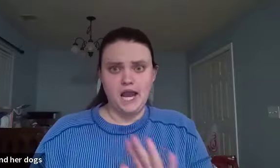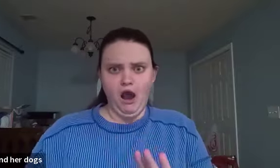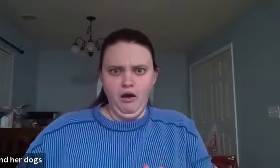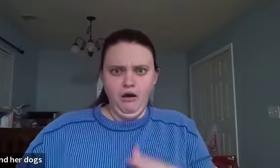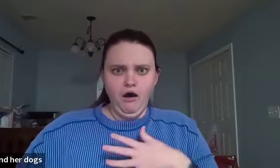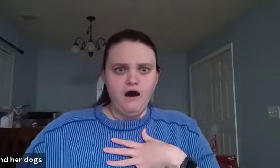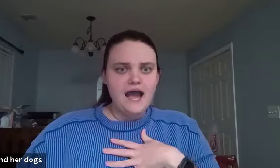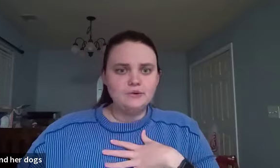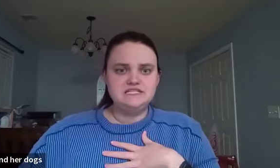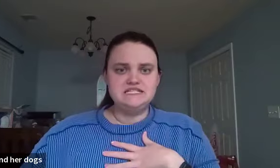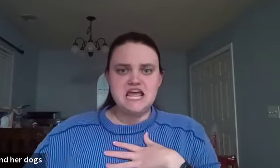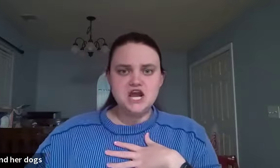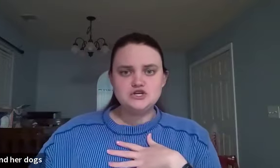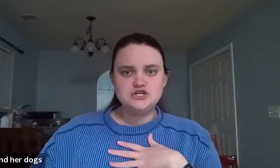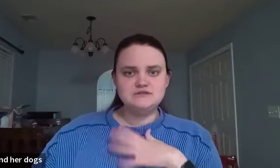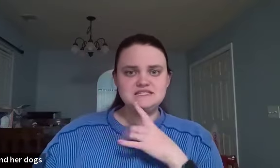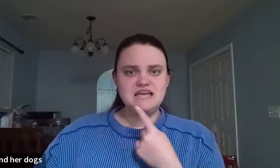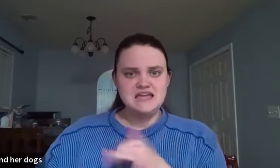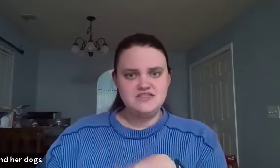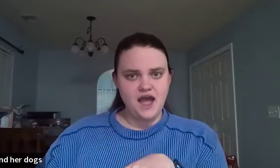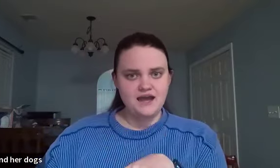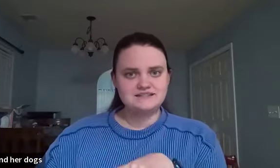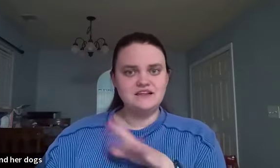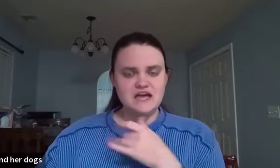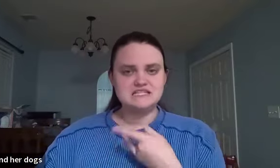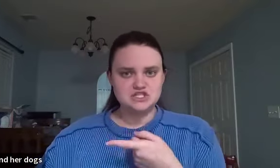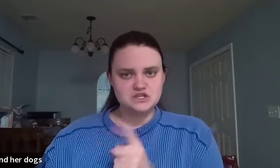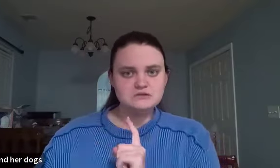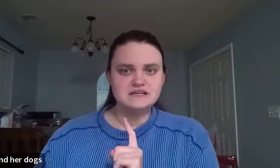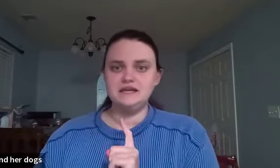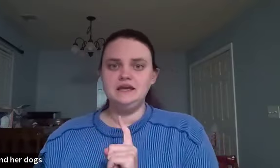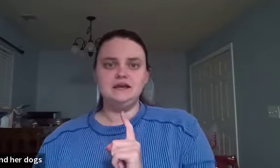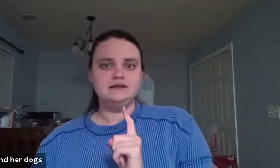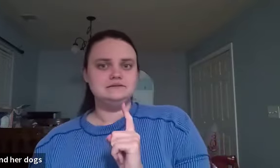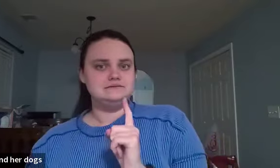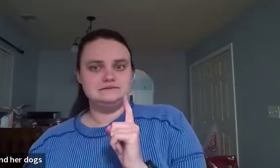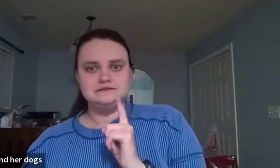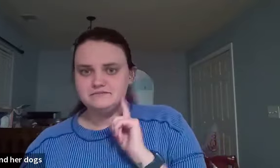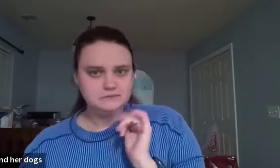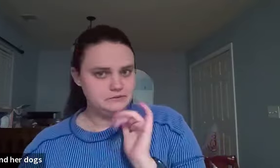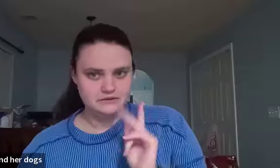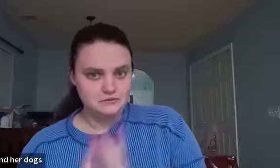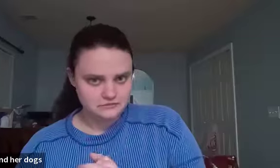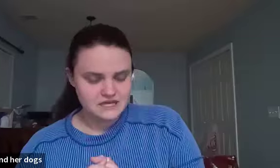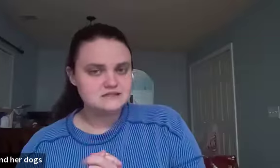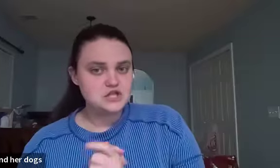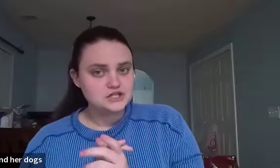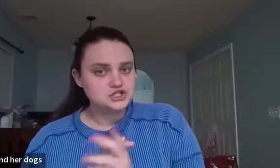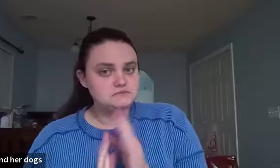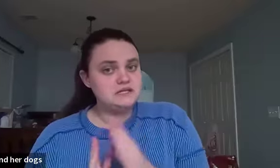like, oh, how dare you say that? Like that's insulting. Deaf people don't. That's just